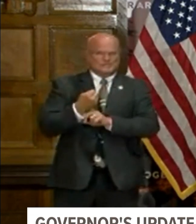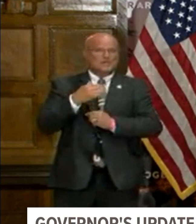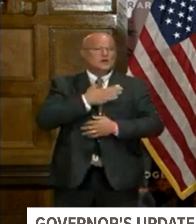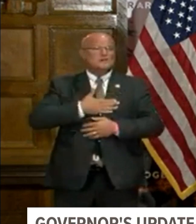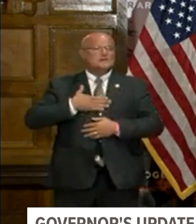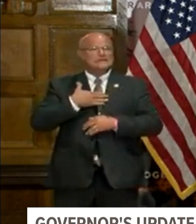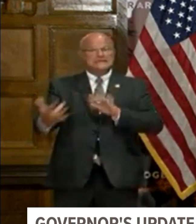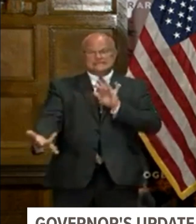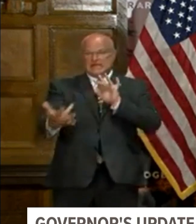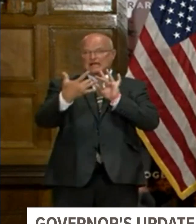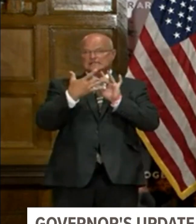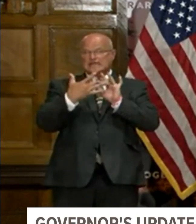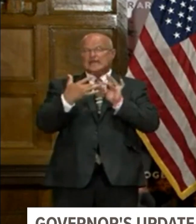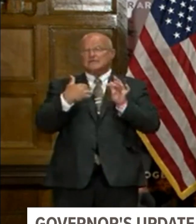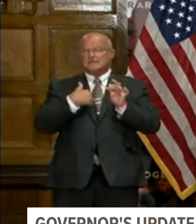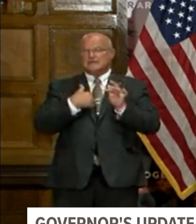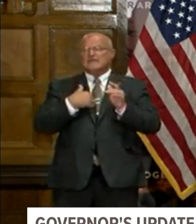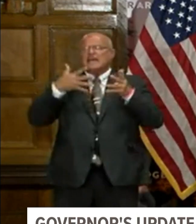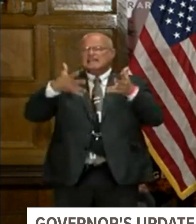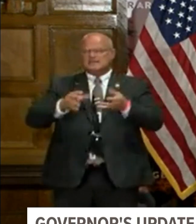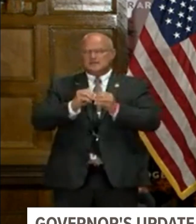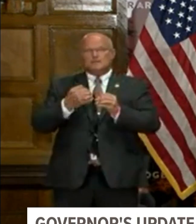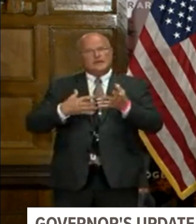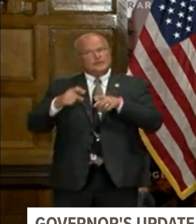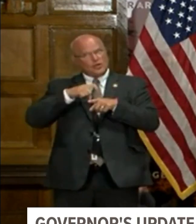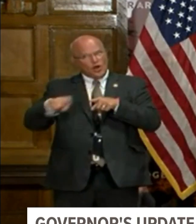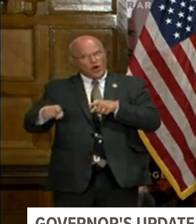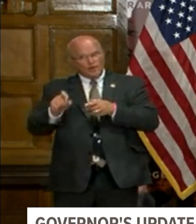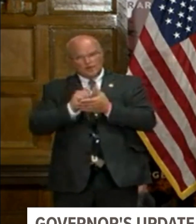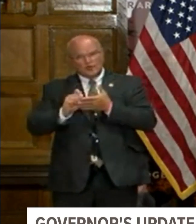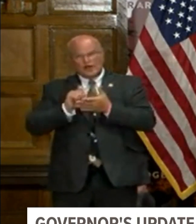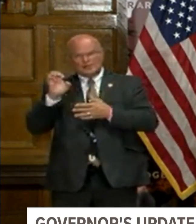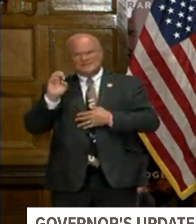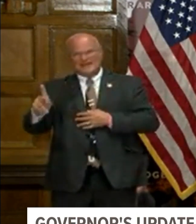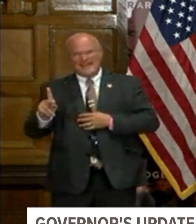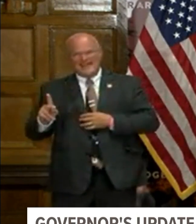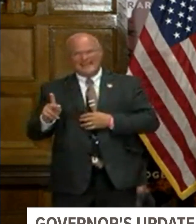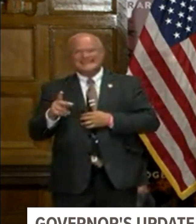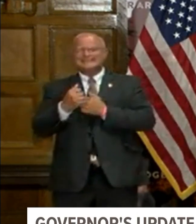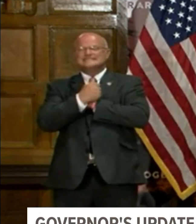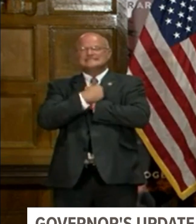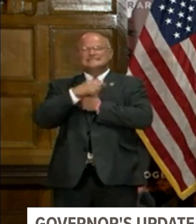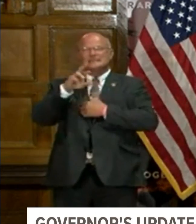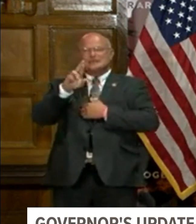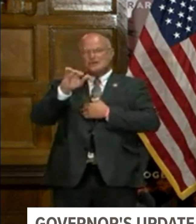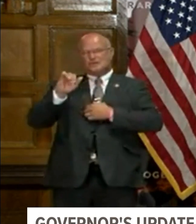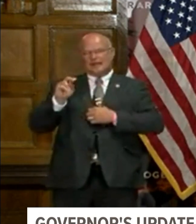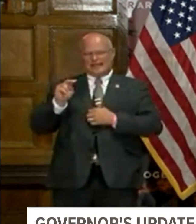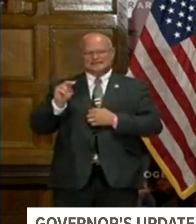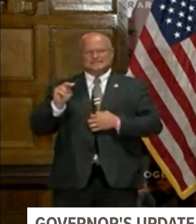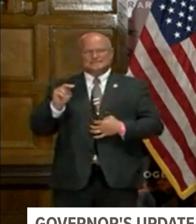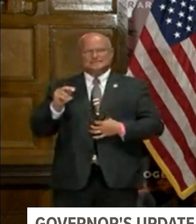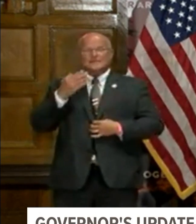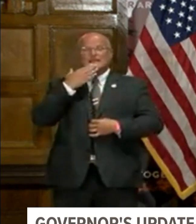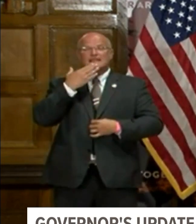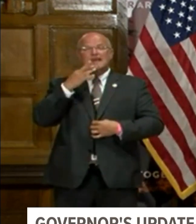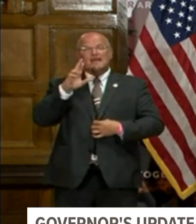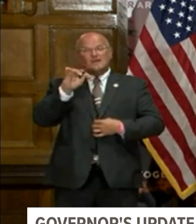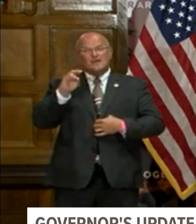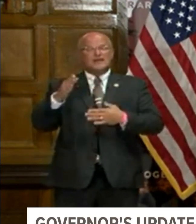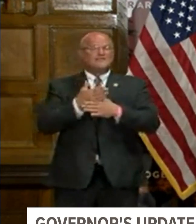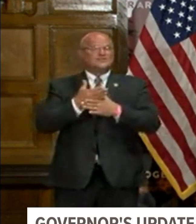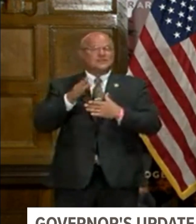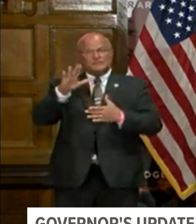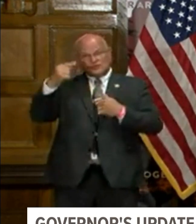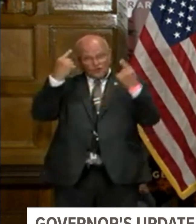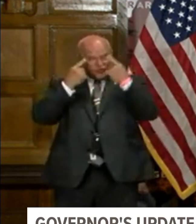Please contact me." And he leaves me his number, so I probably should call him and write me back. Sincerely, Rain. So thank you, Rain, for